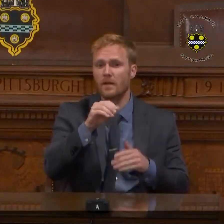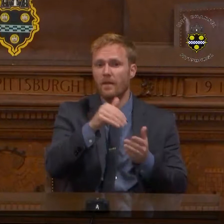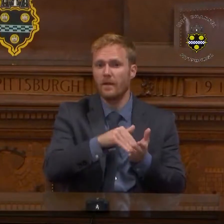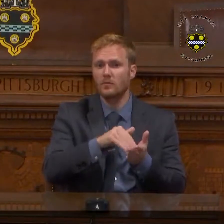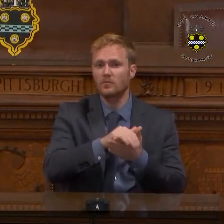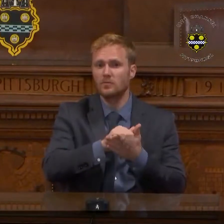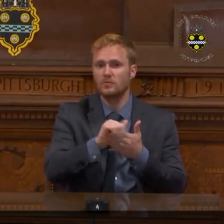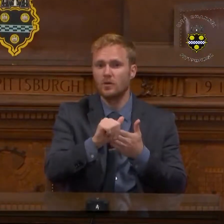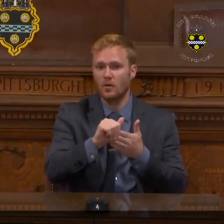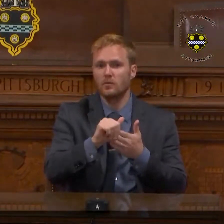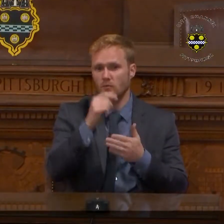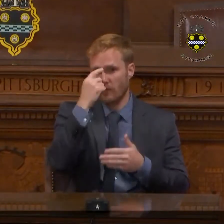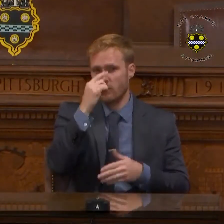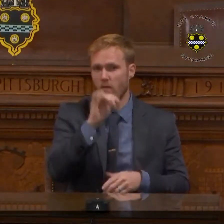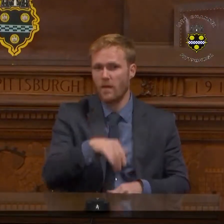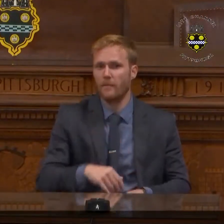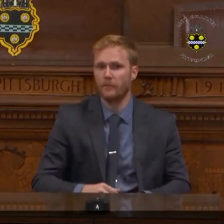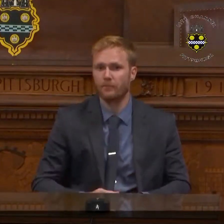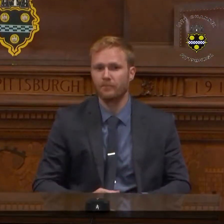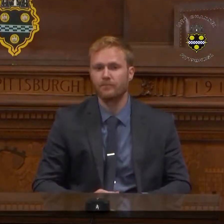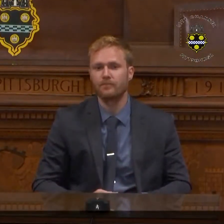$250,000 for this stated purpose.